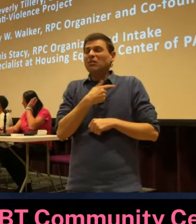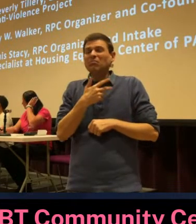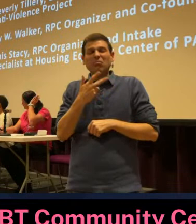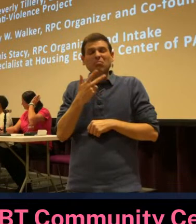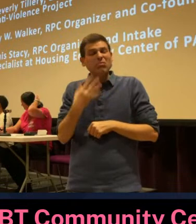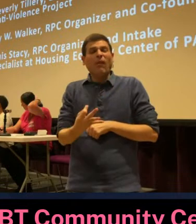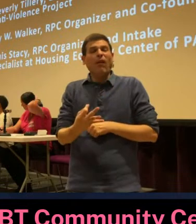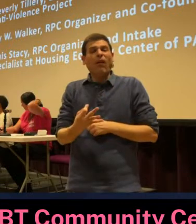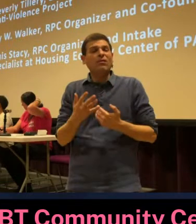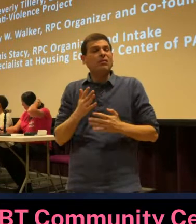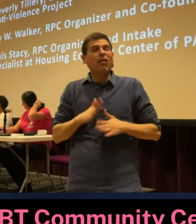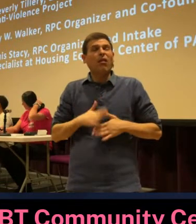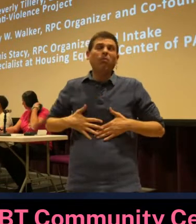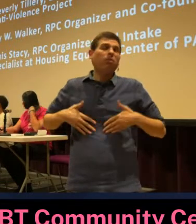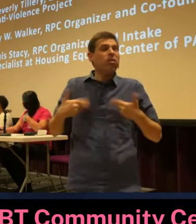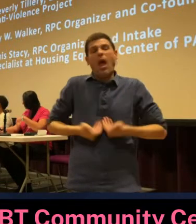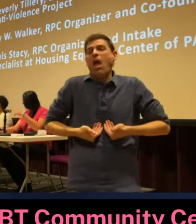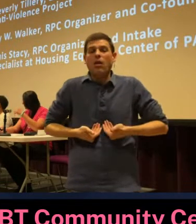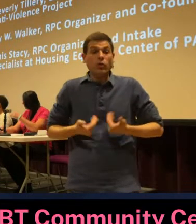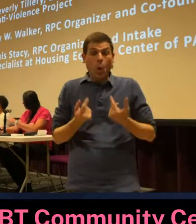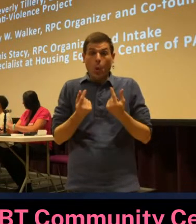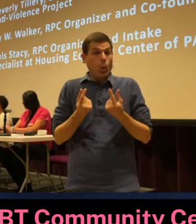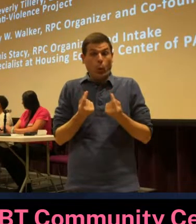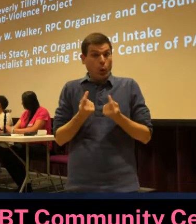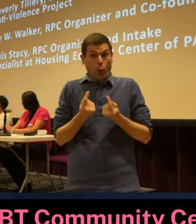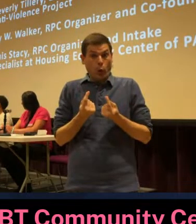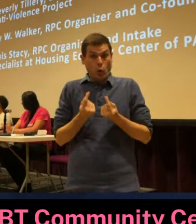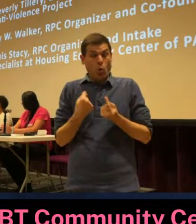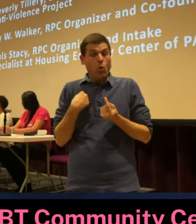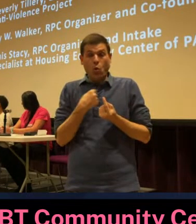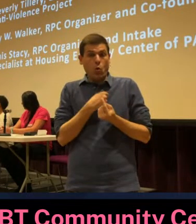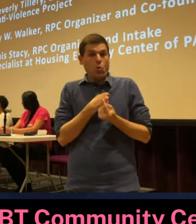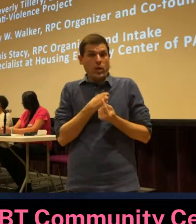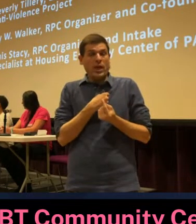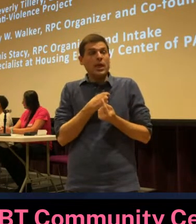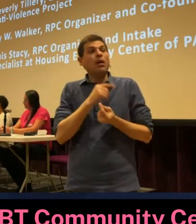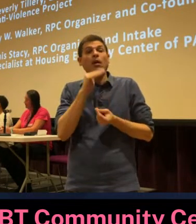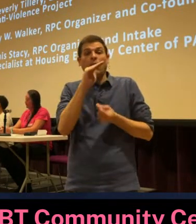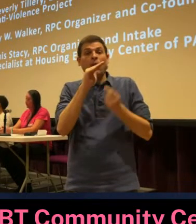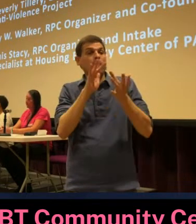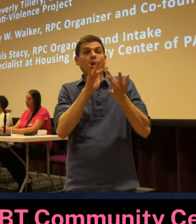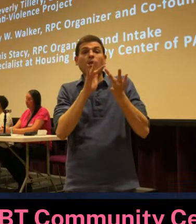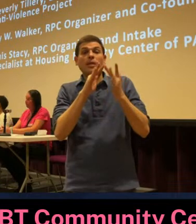was so incensed that we had to get a commitment from the city